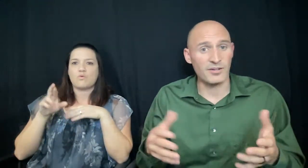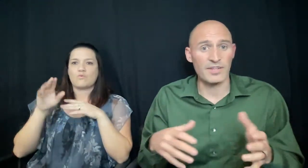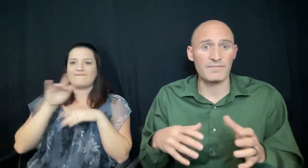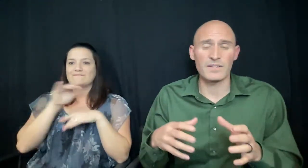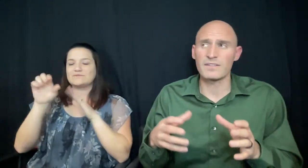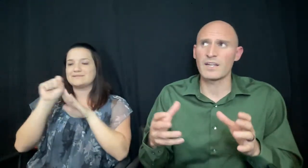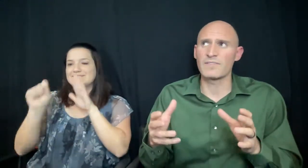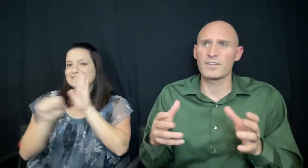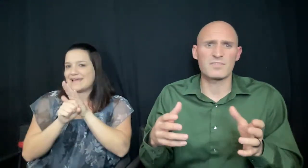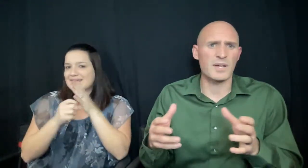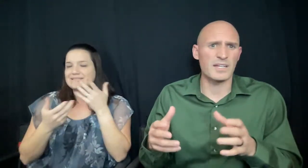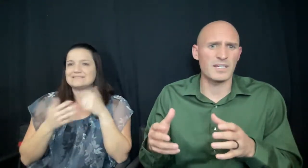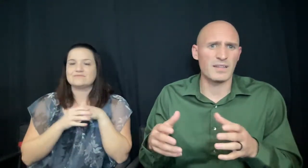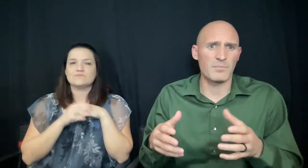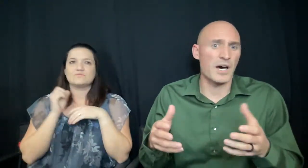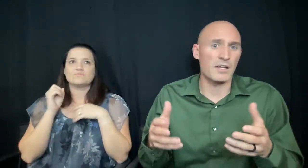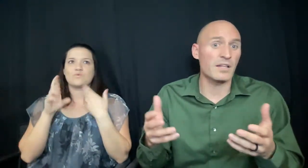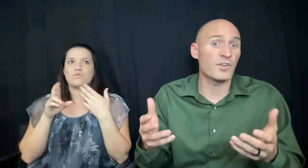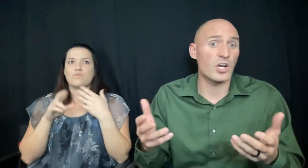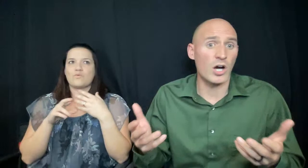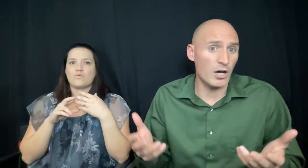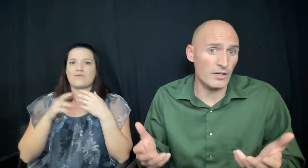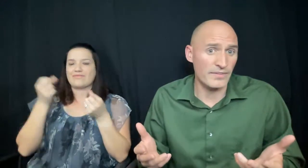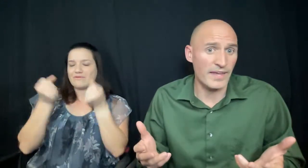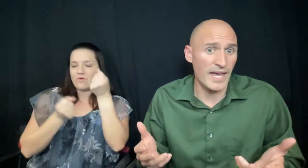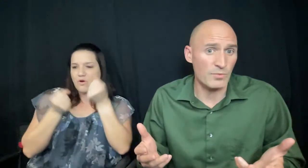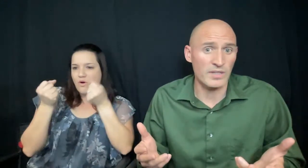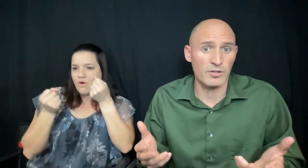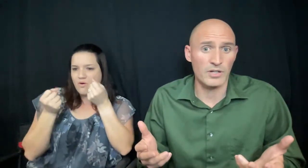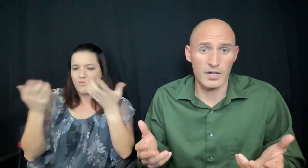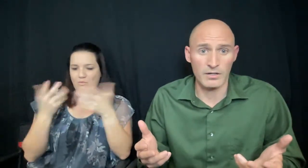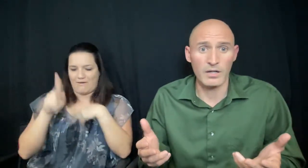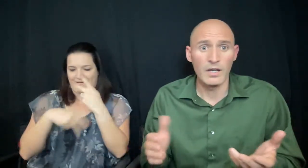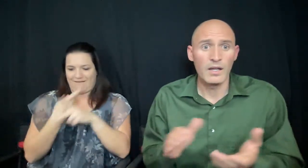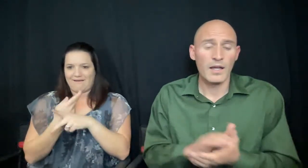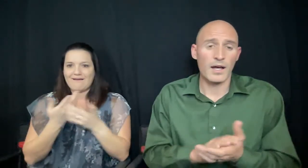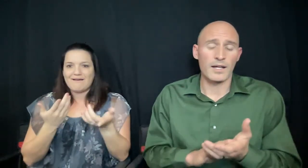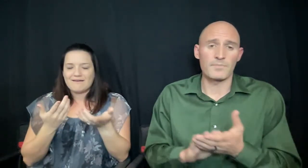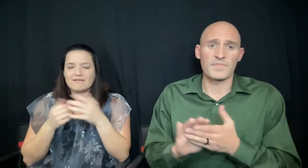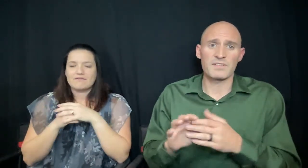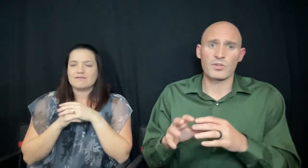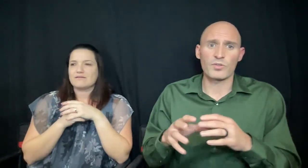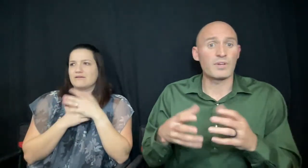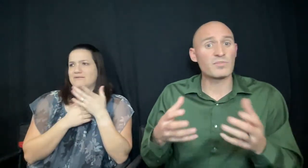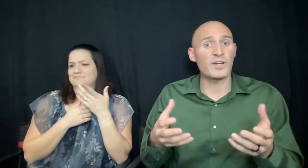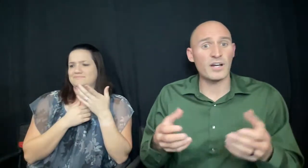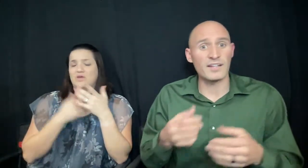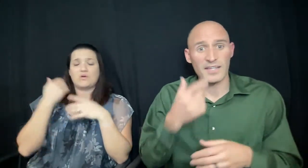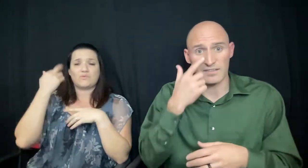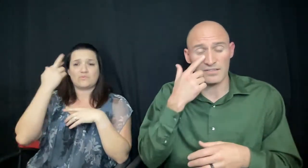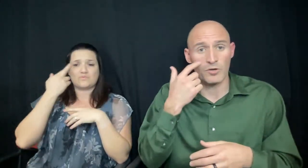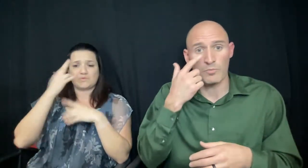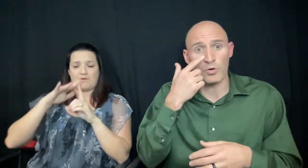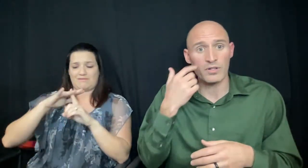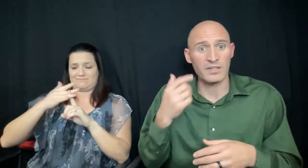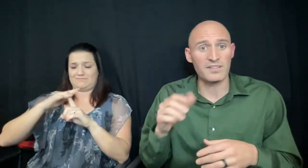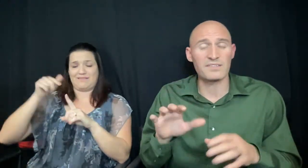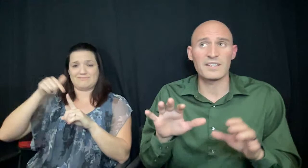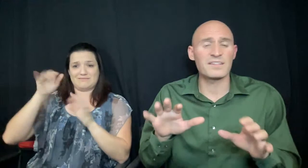they fingerspelling the model of a car that they had when they were younger? So the reason why context is so important is, let's say,